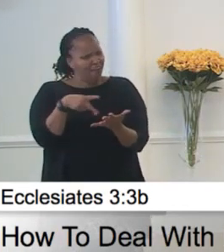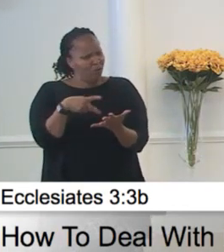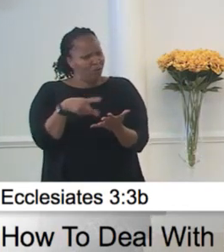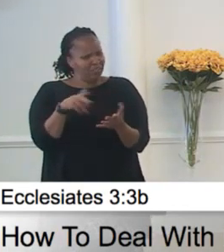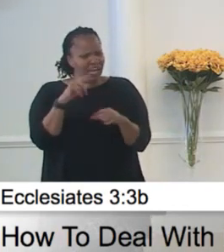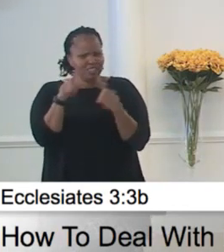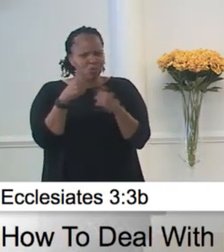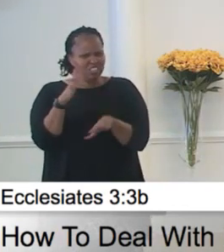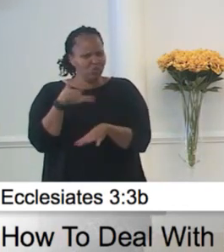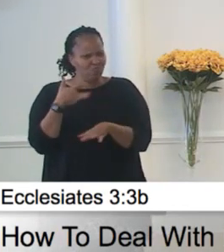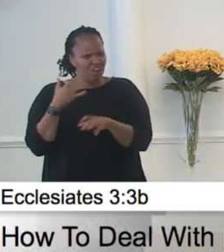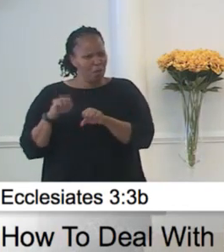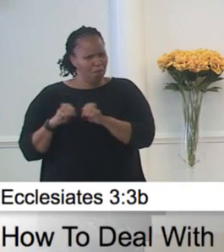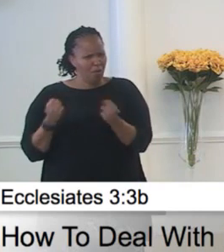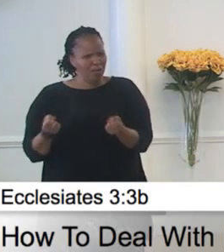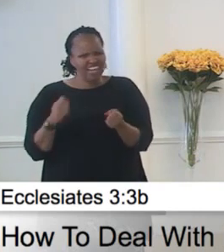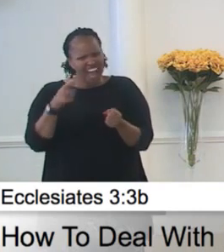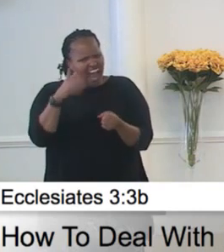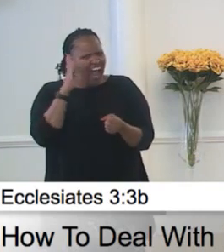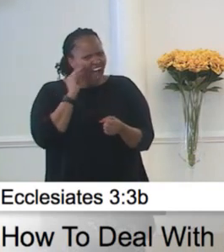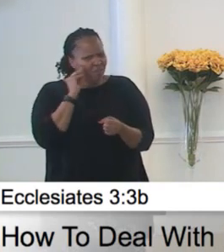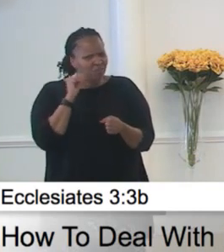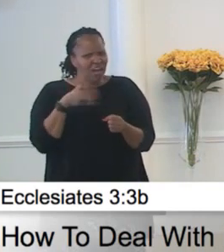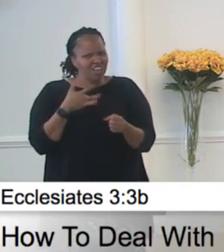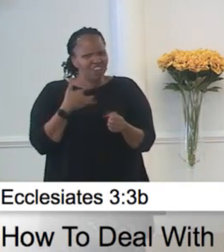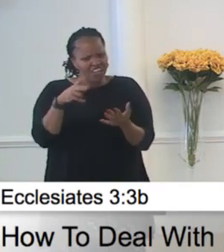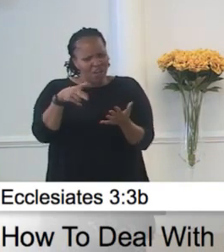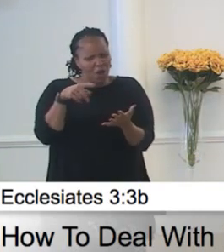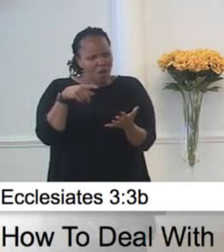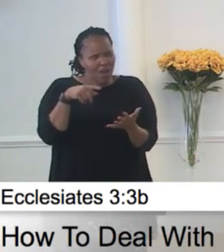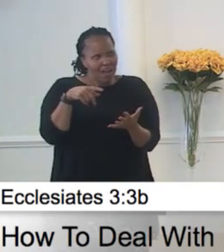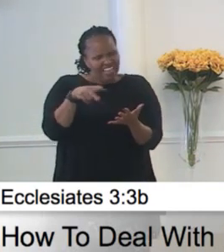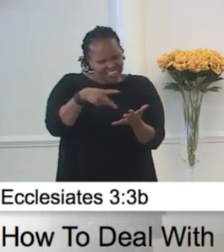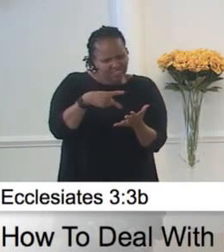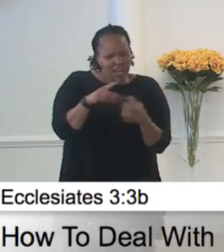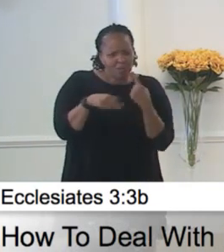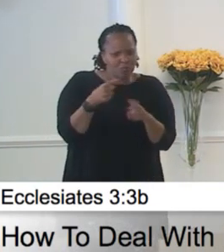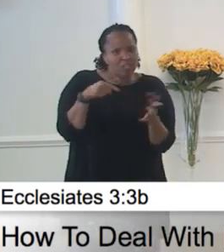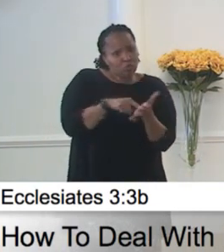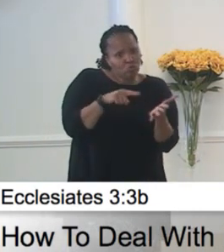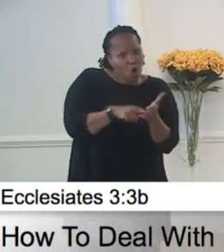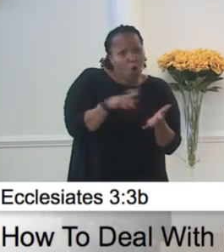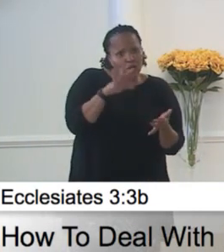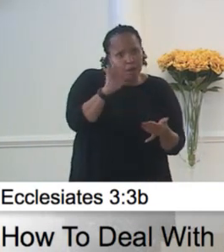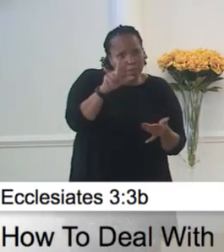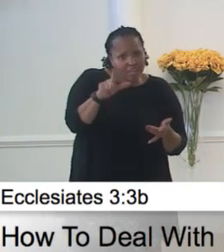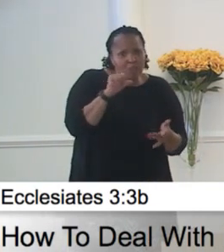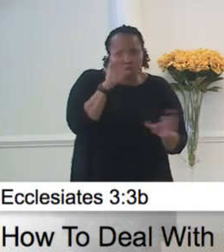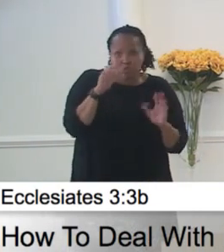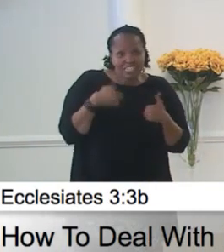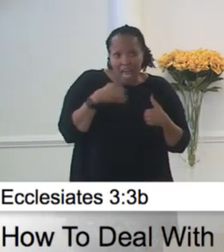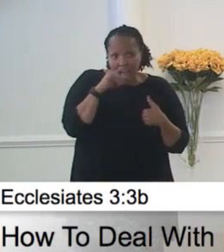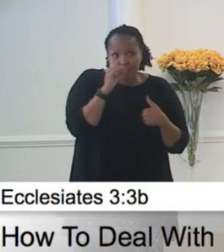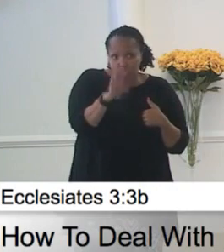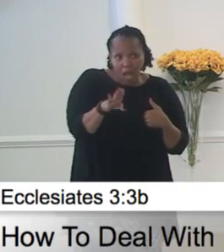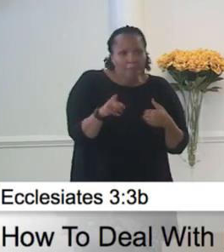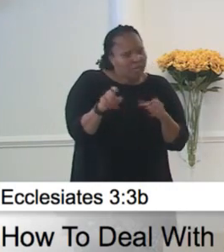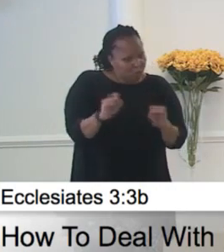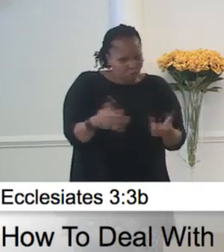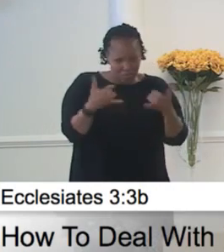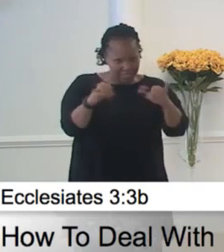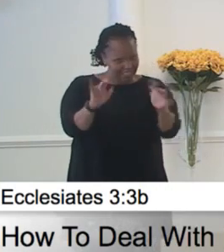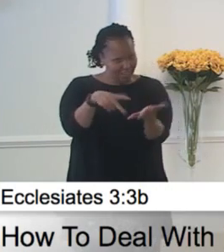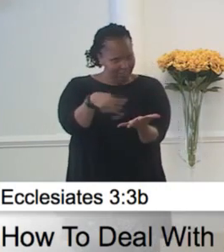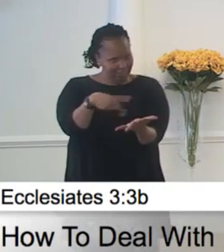you was broken? Have you ever danced when you owe a bill? Have you ever danced and you didn't have a job? I can still